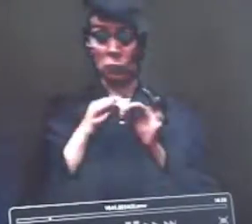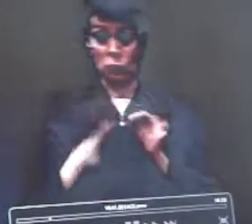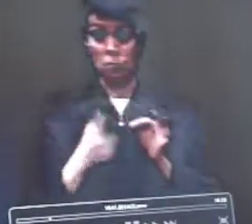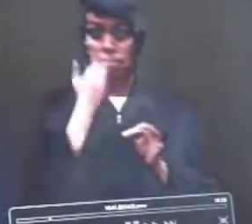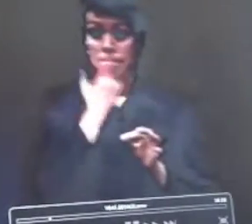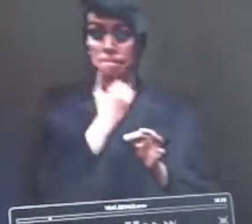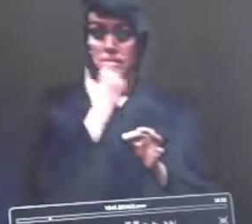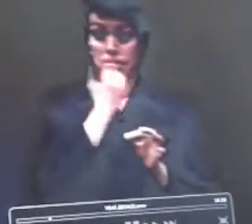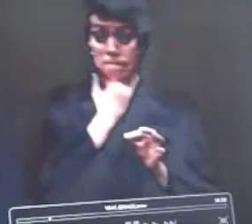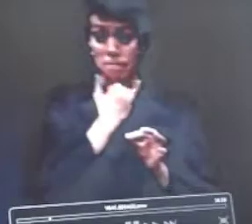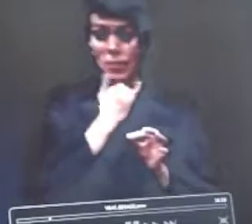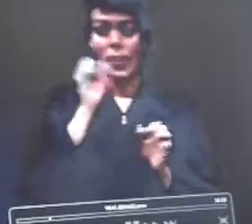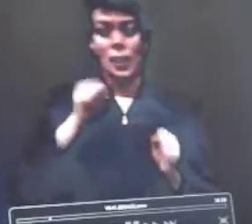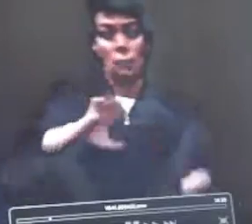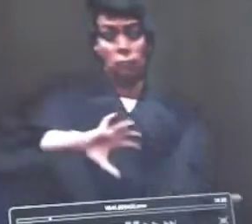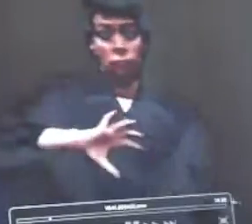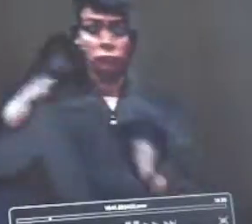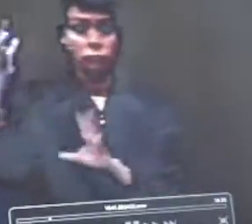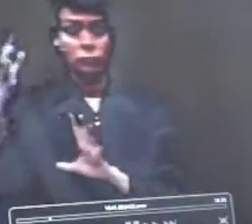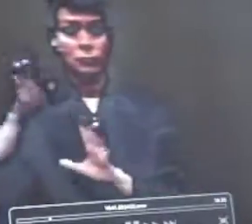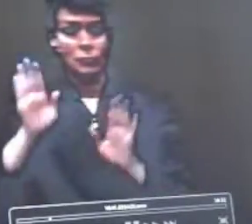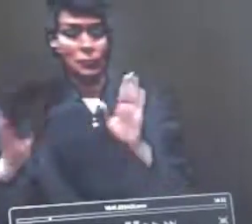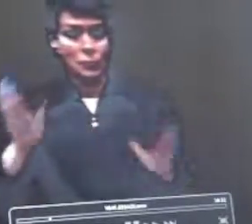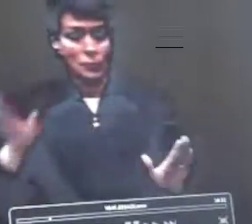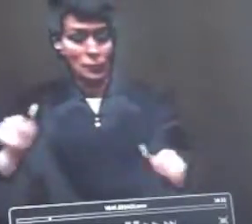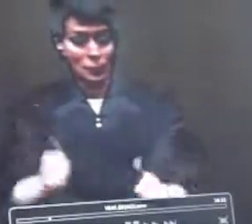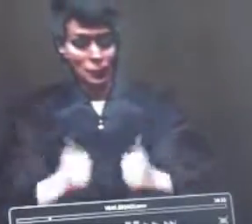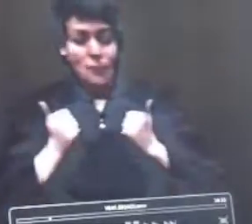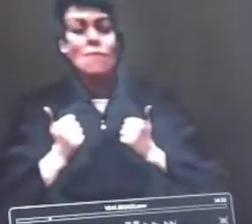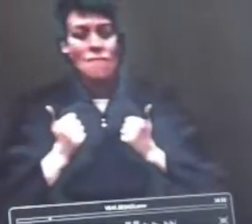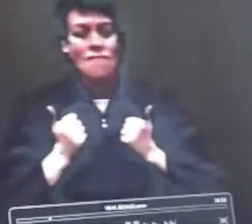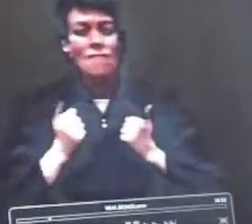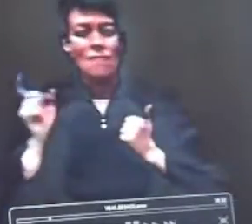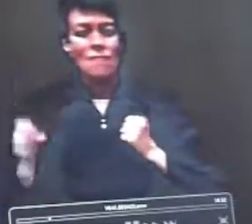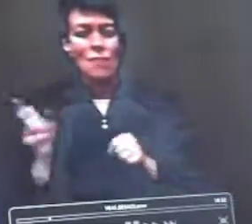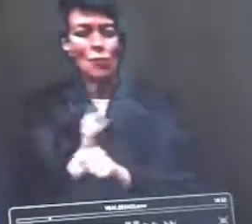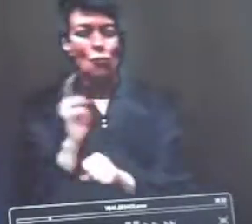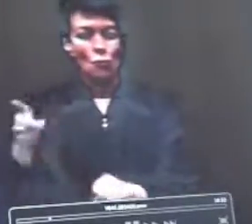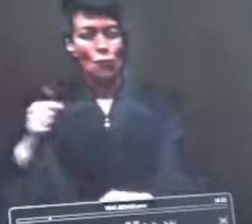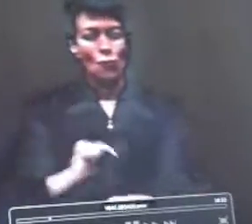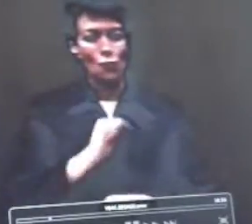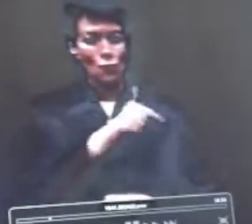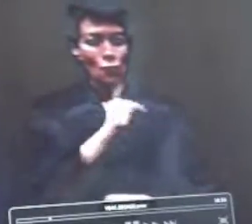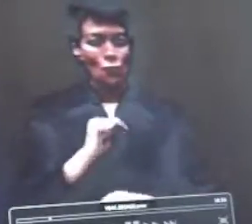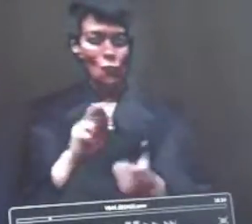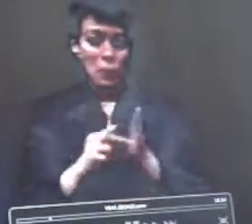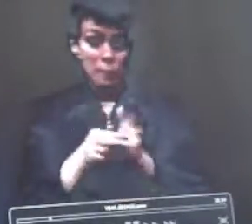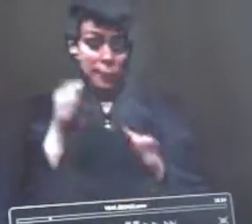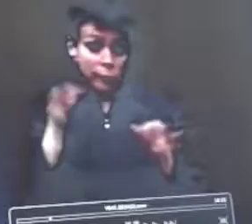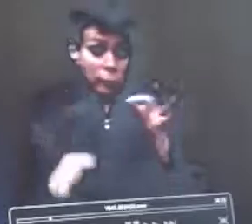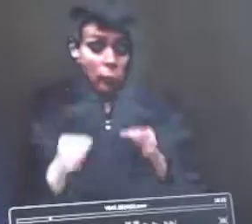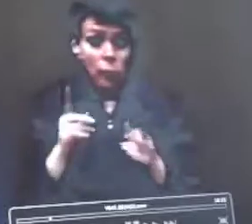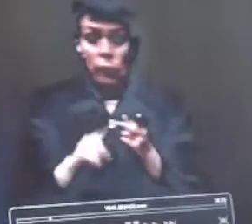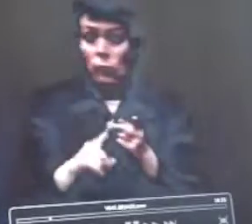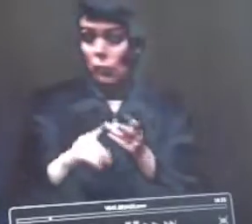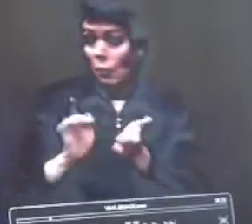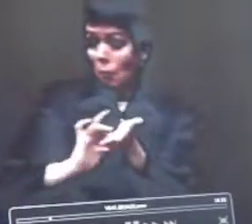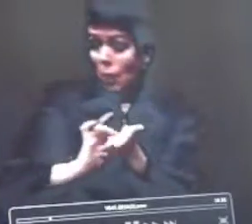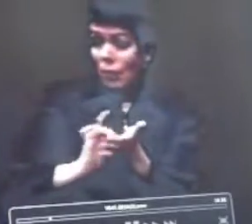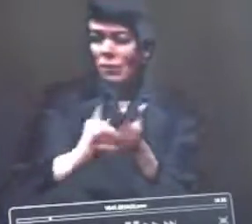If there's a situation where, as the interpreter, my errors could destroy someone's life,